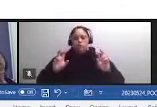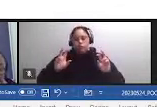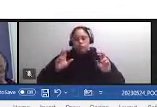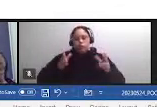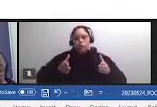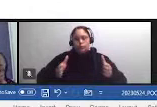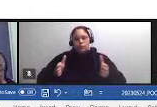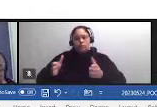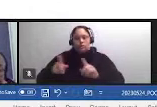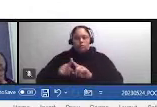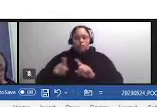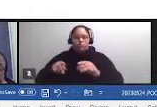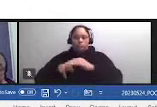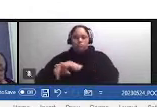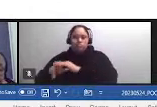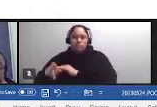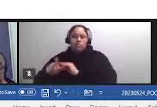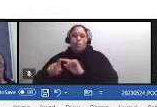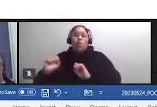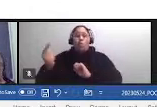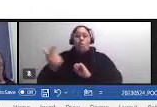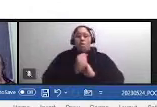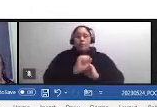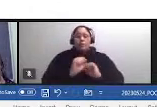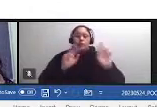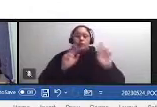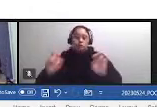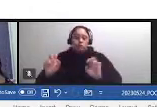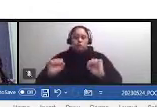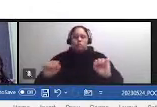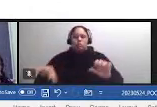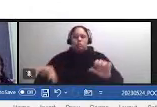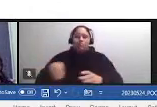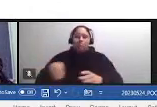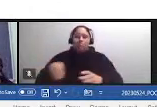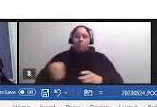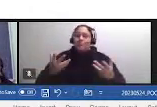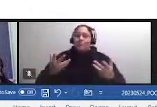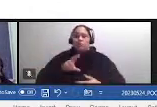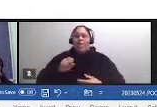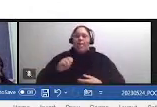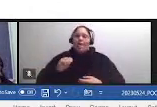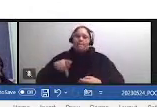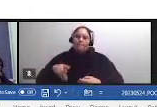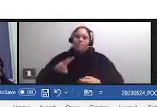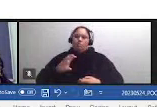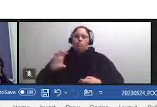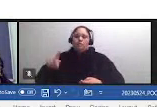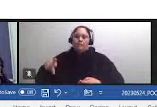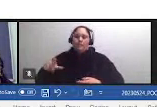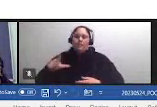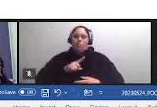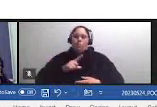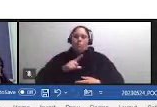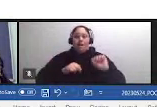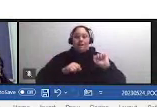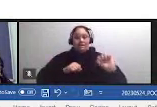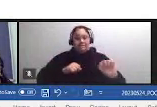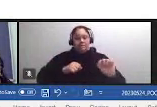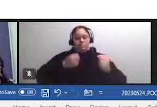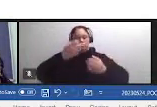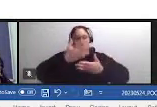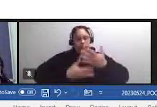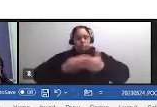So all of those issues, Chairperson, are contained in the UMP of WCPP because it